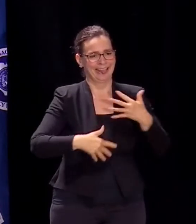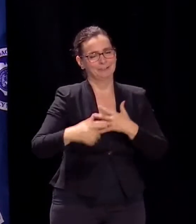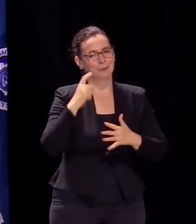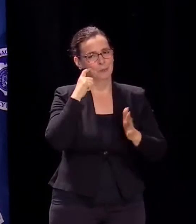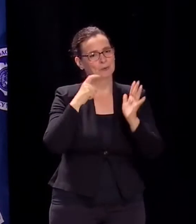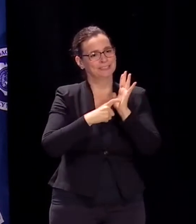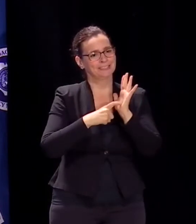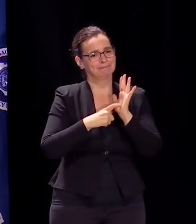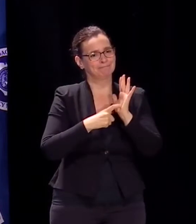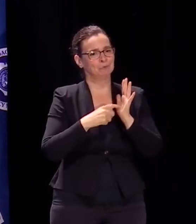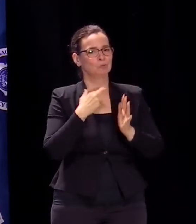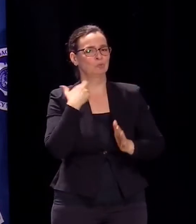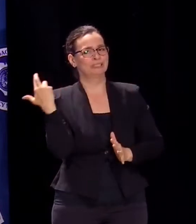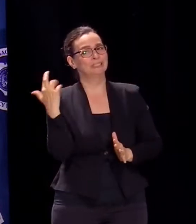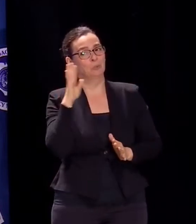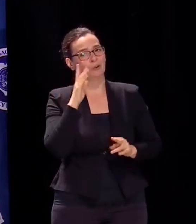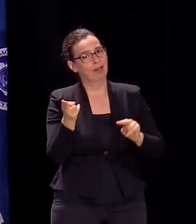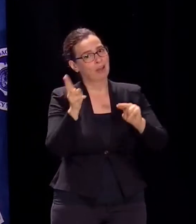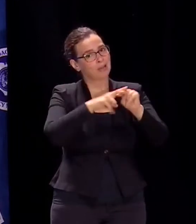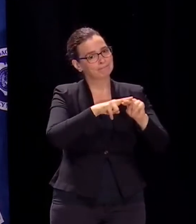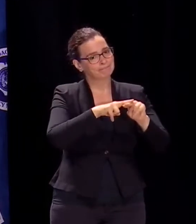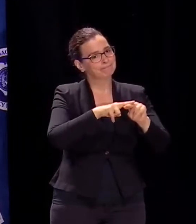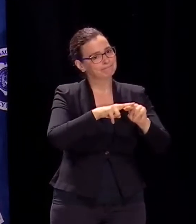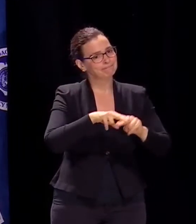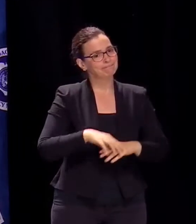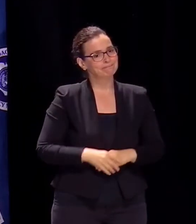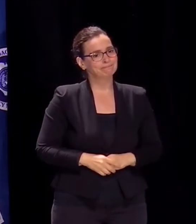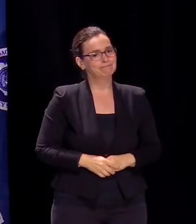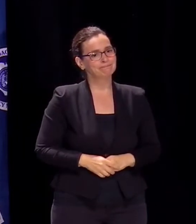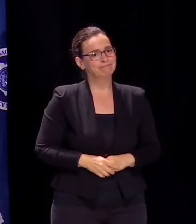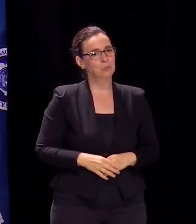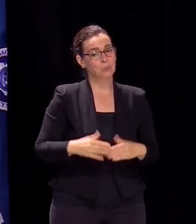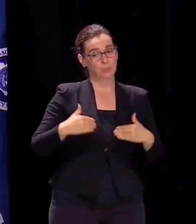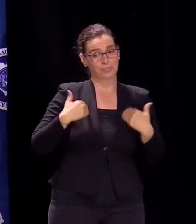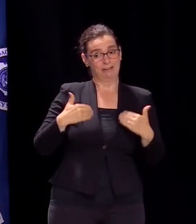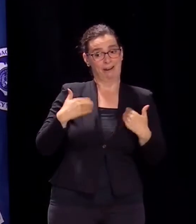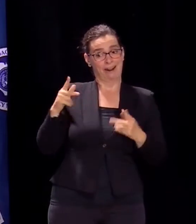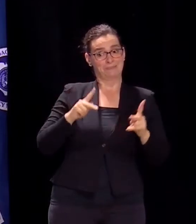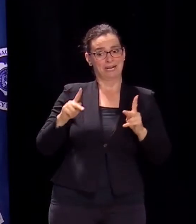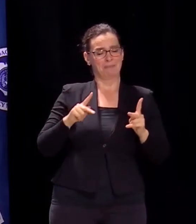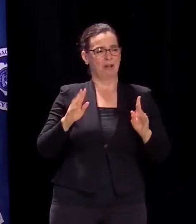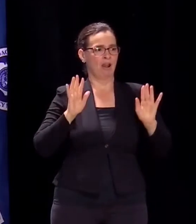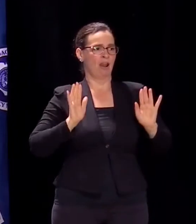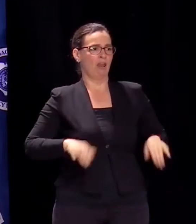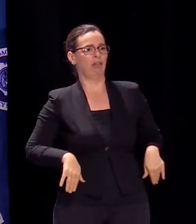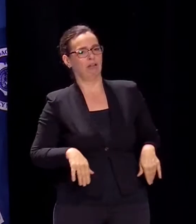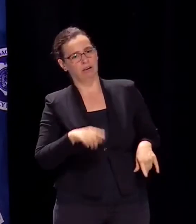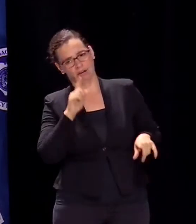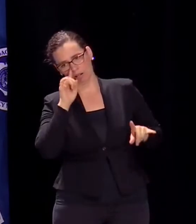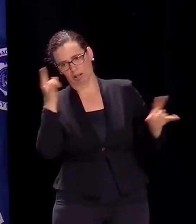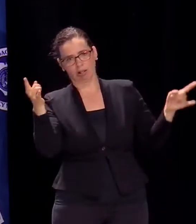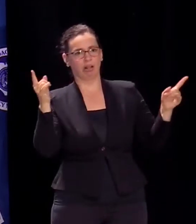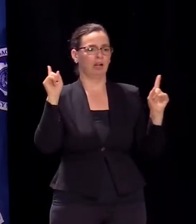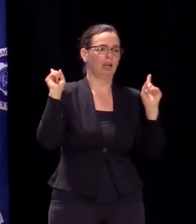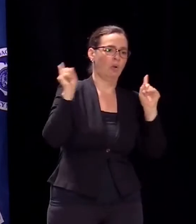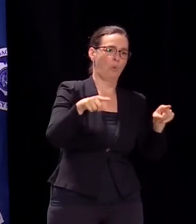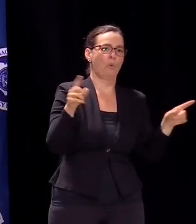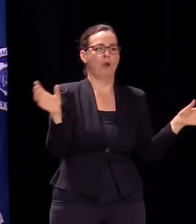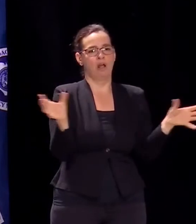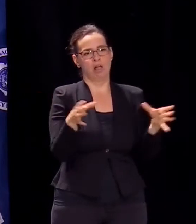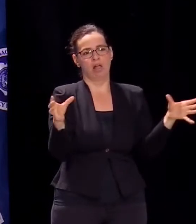risk. So when we look at our younger people, we have seen that trend that we kind of saw in the beginning of this, where